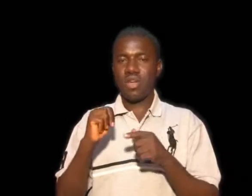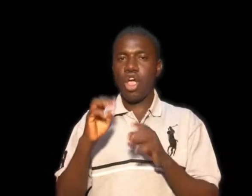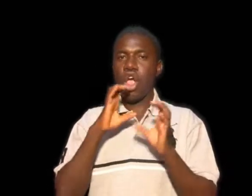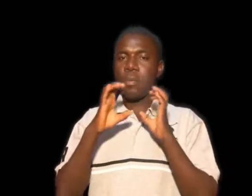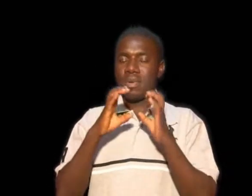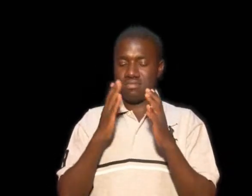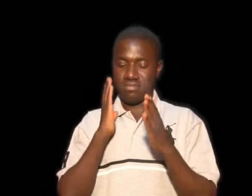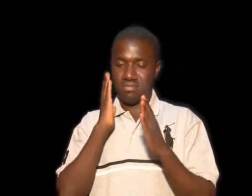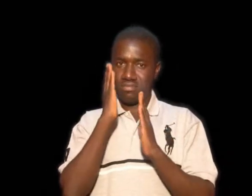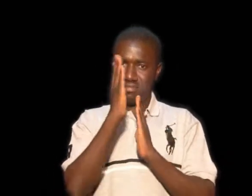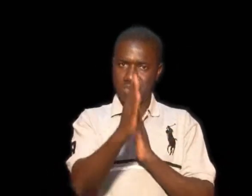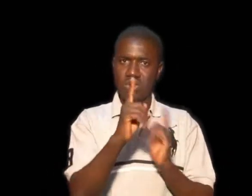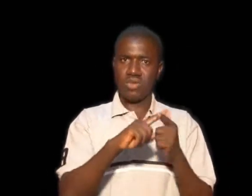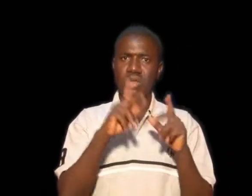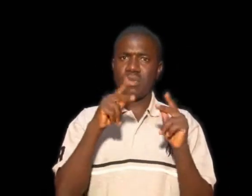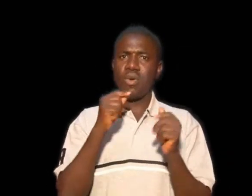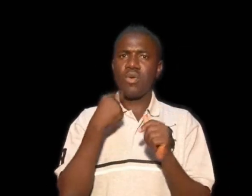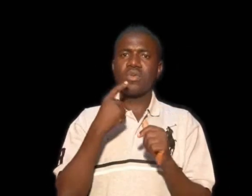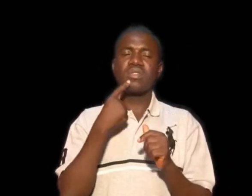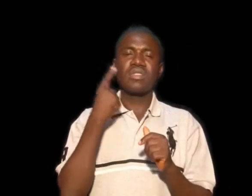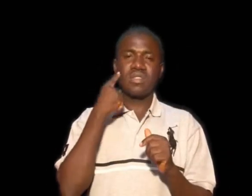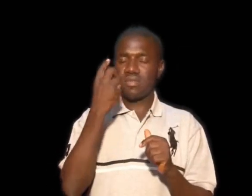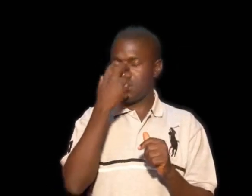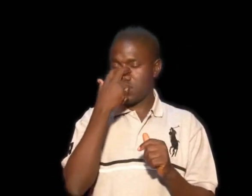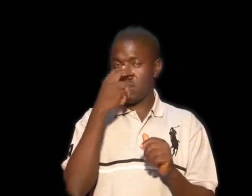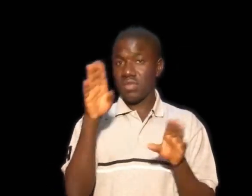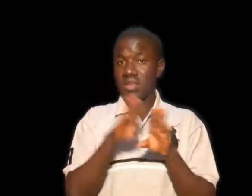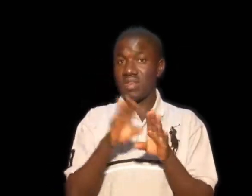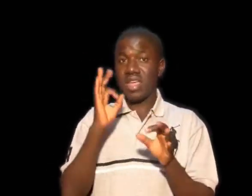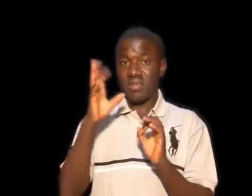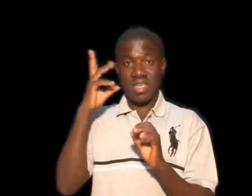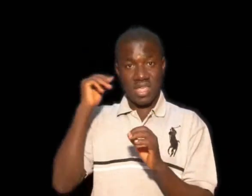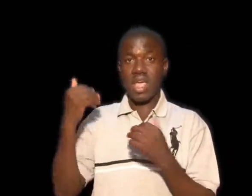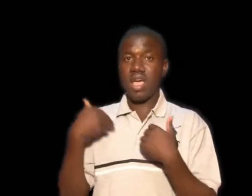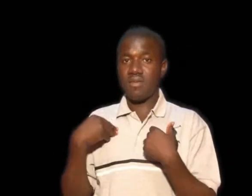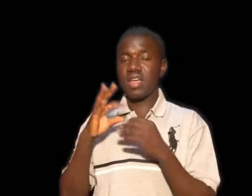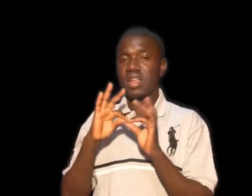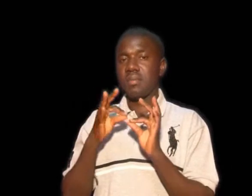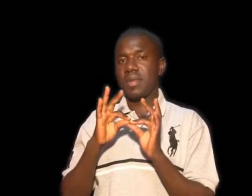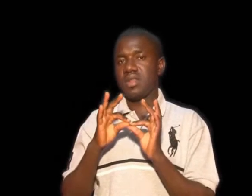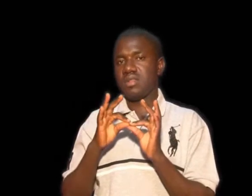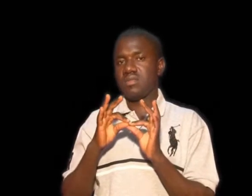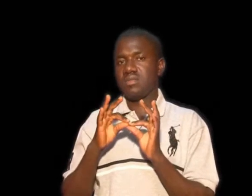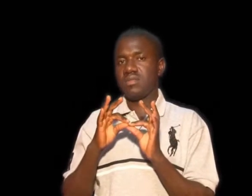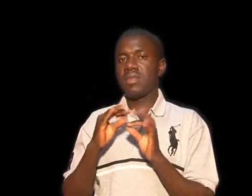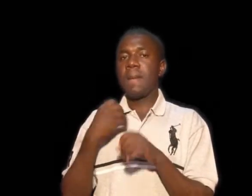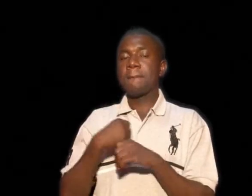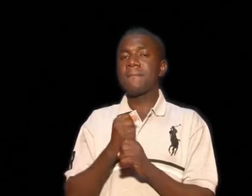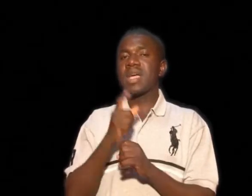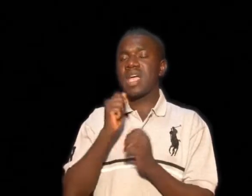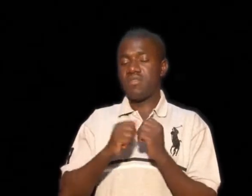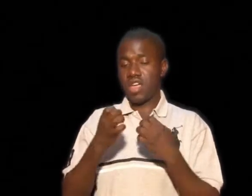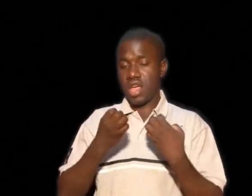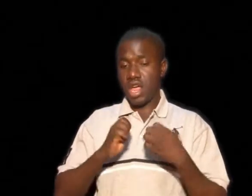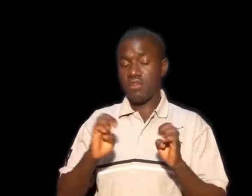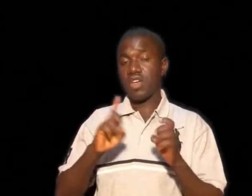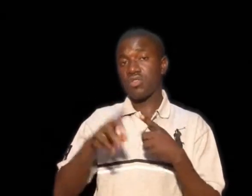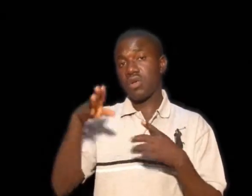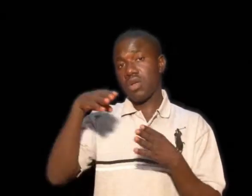Communicate directly with the person who is deaf-blind, even when he or she has an interpreter. Make every effort to learn and